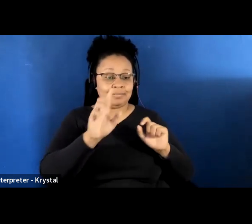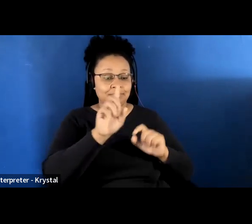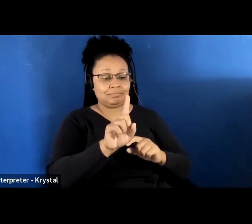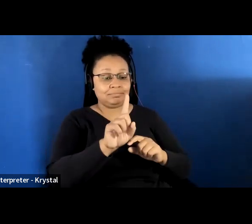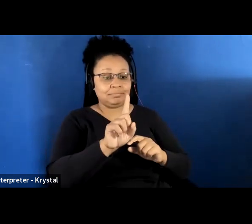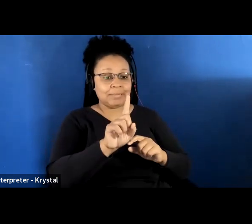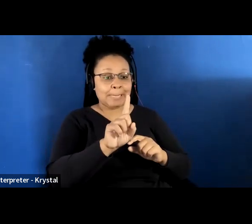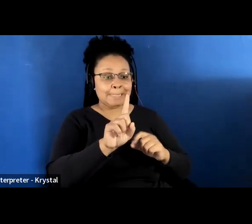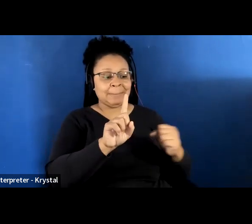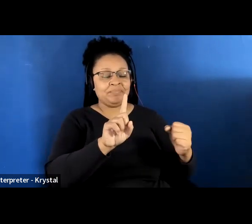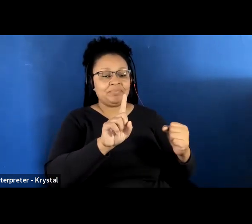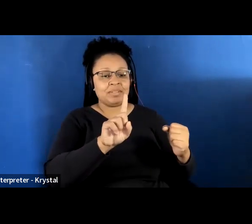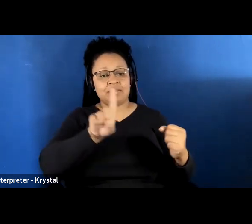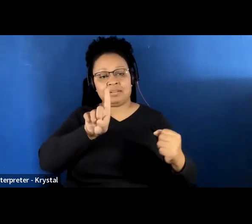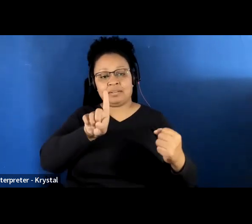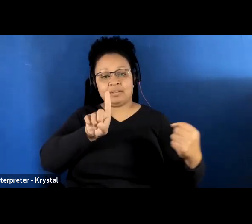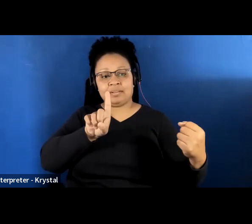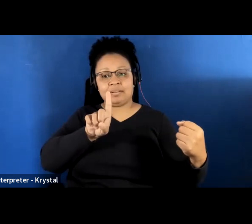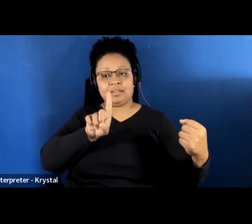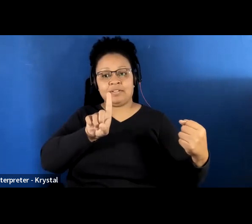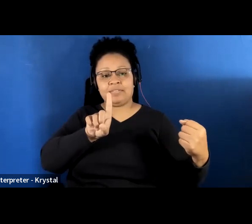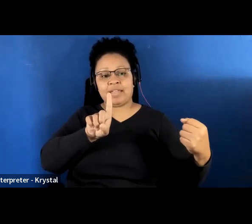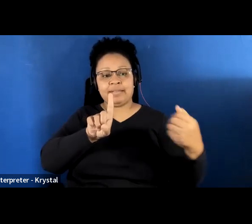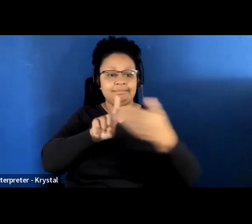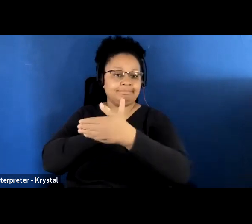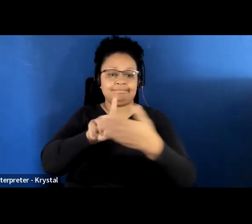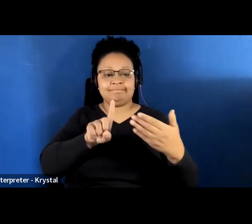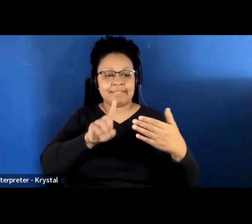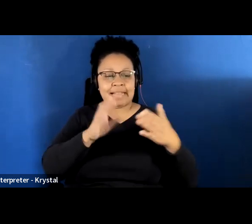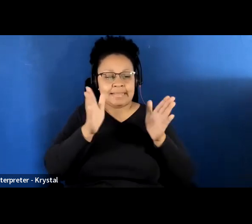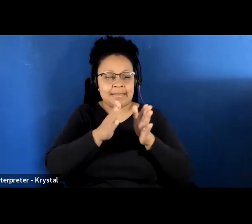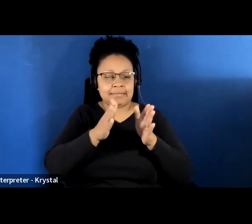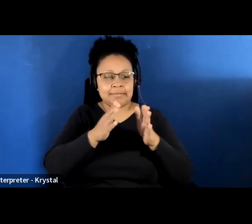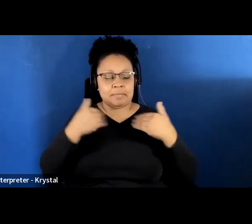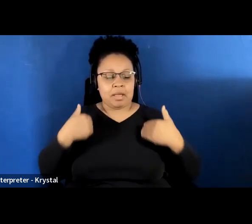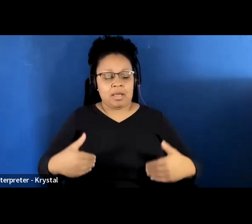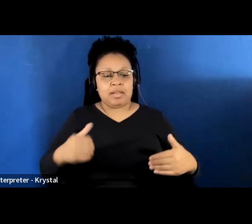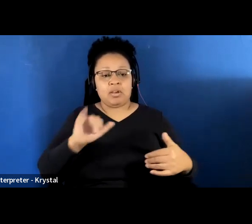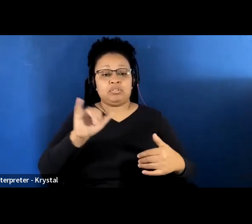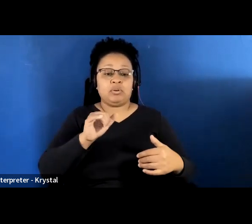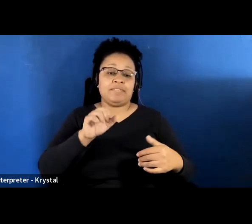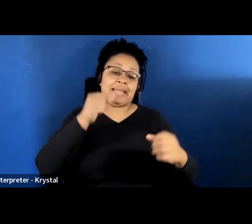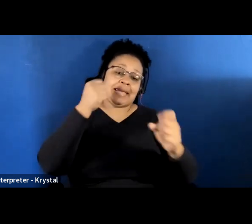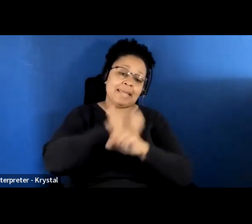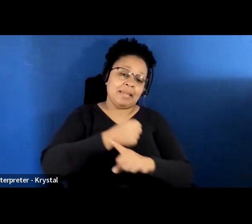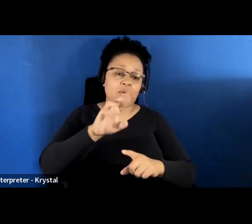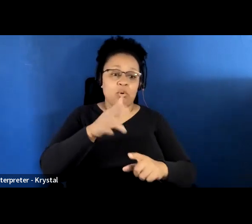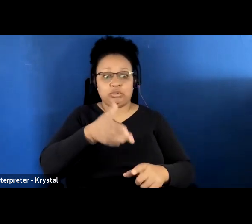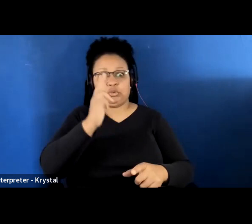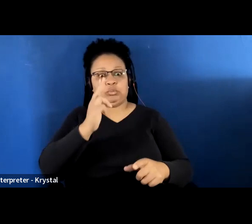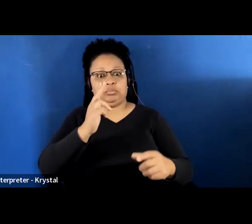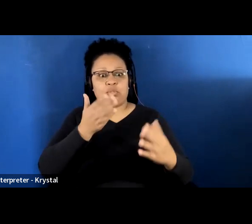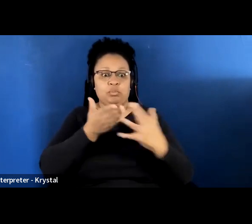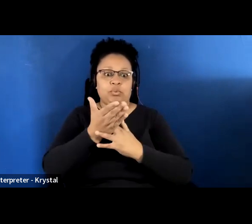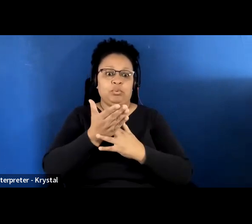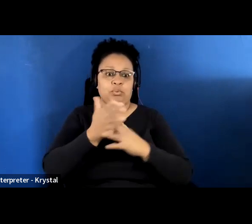the door and hit or to shoot through the door. So personally, I knock first,